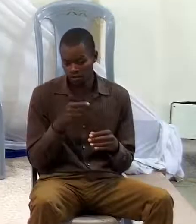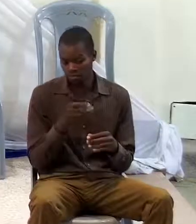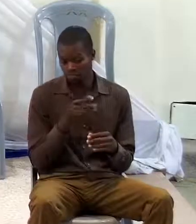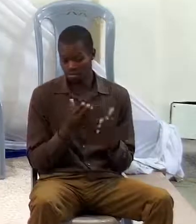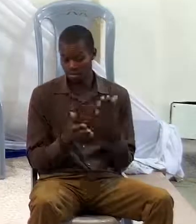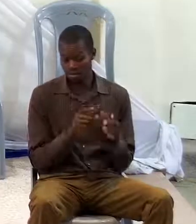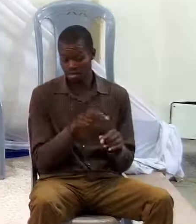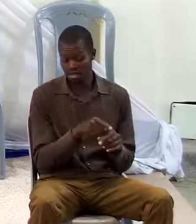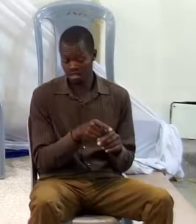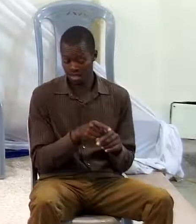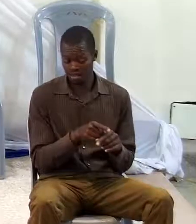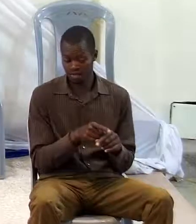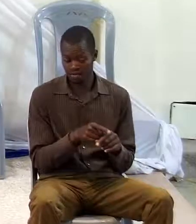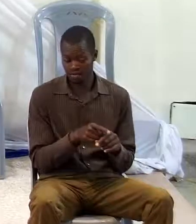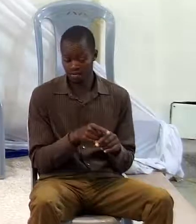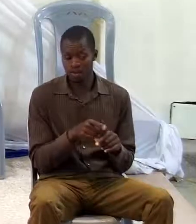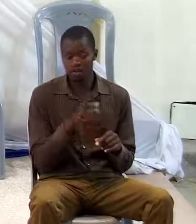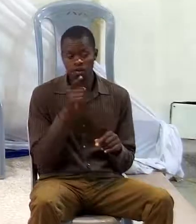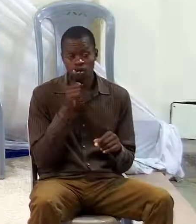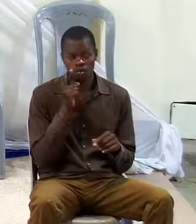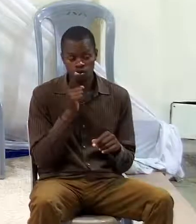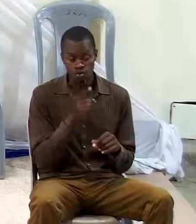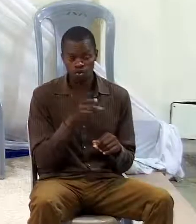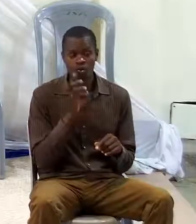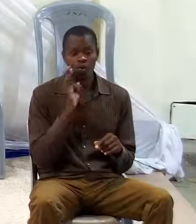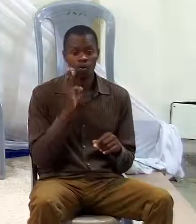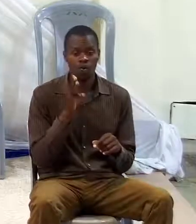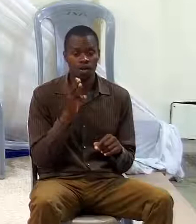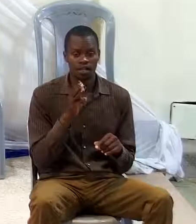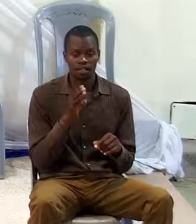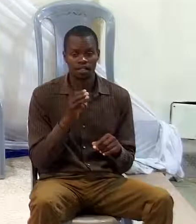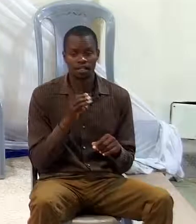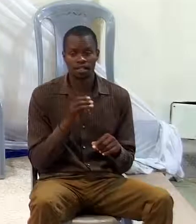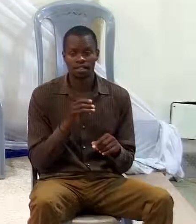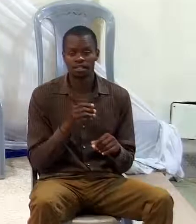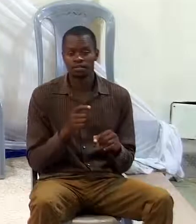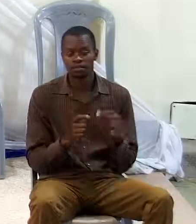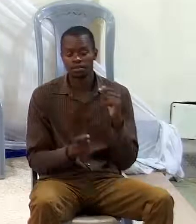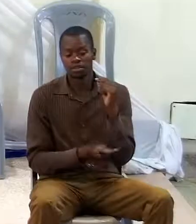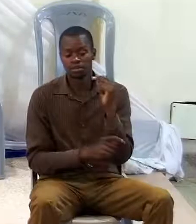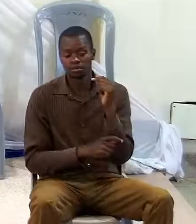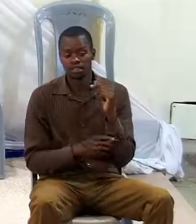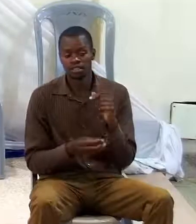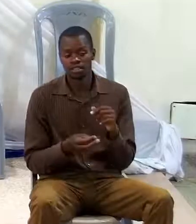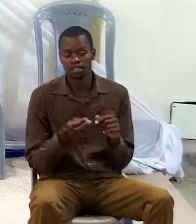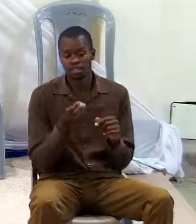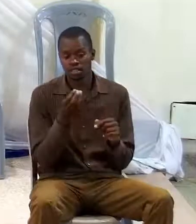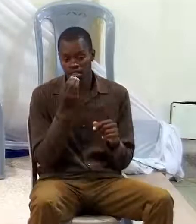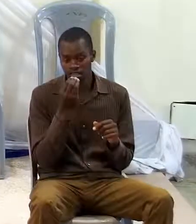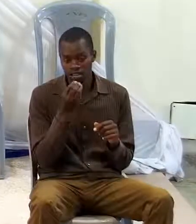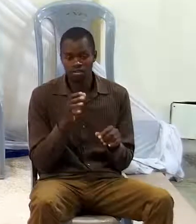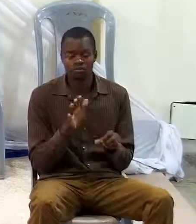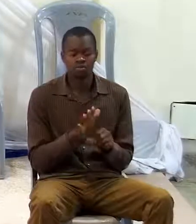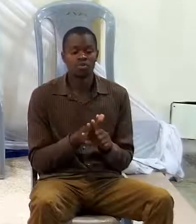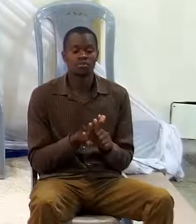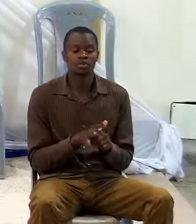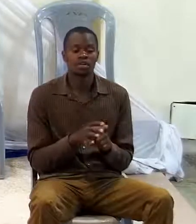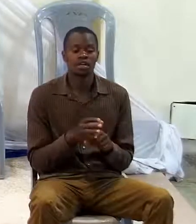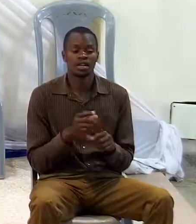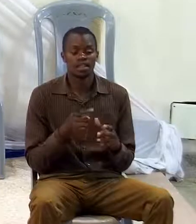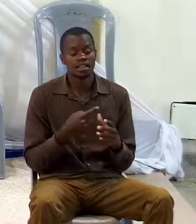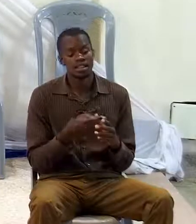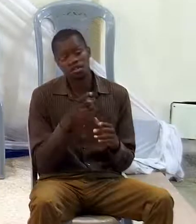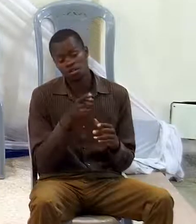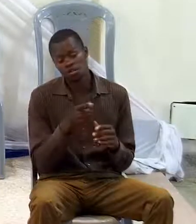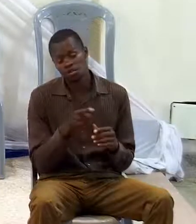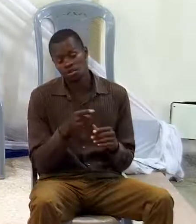be tempted to go for more. You will be tempted to go for more, and then you will realize that at one sitting, just in a single